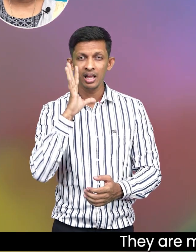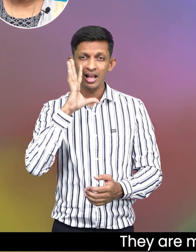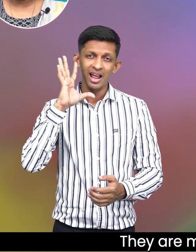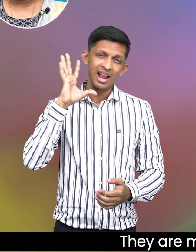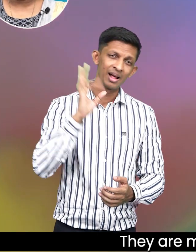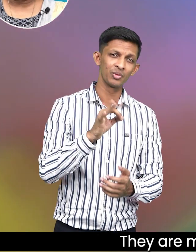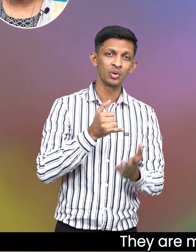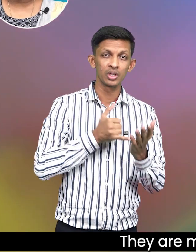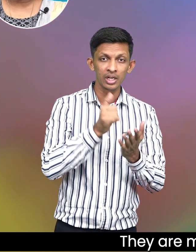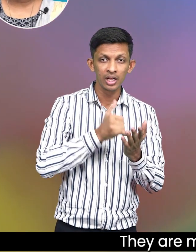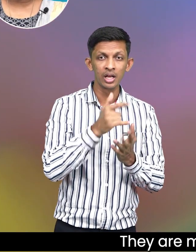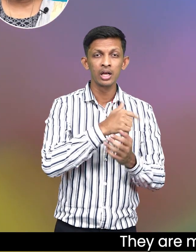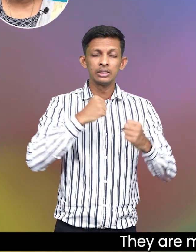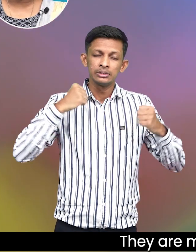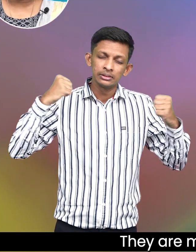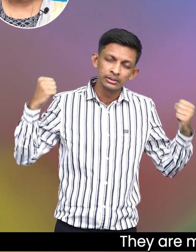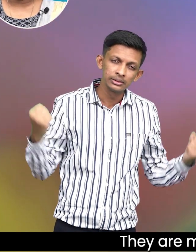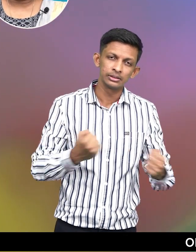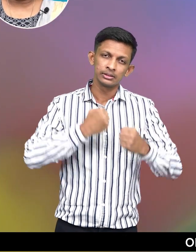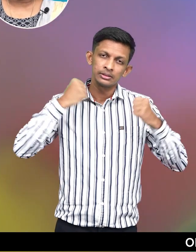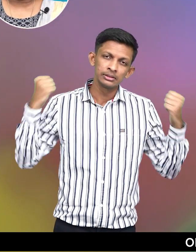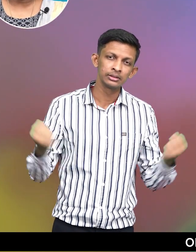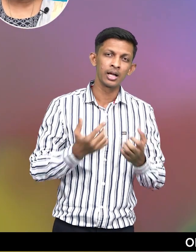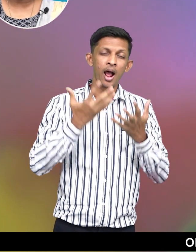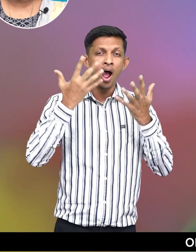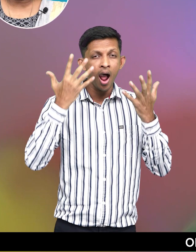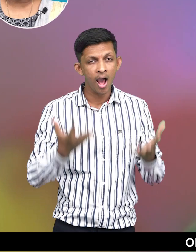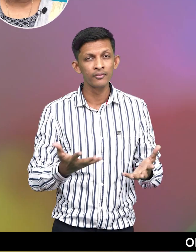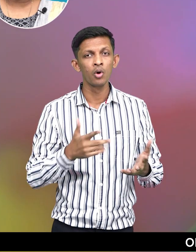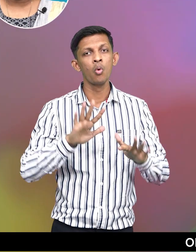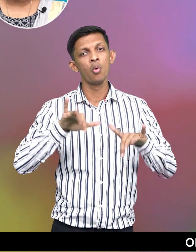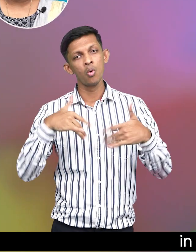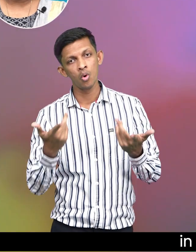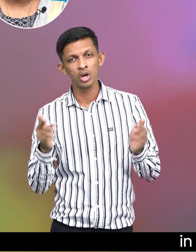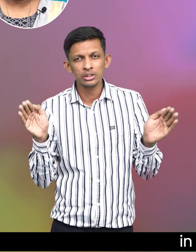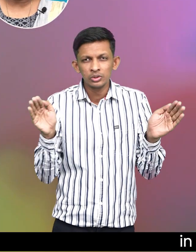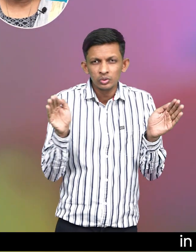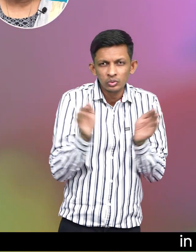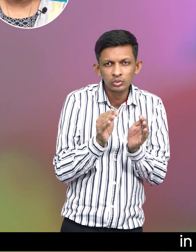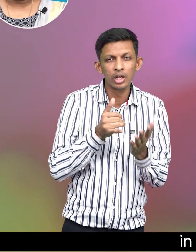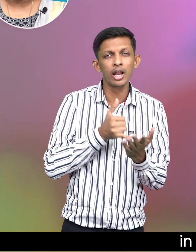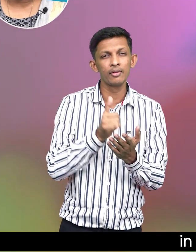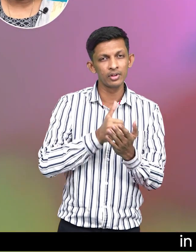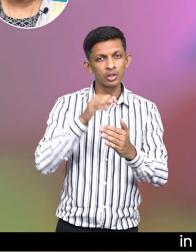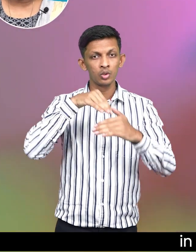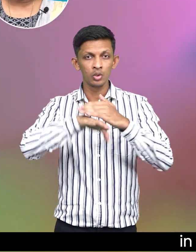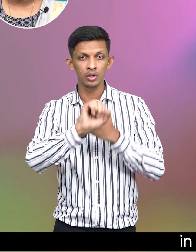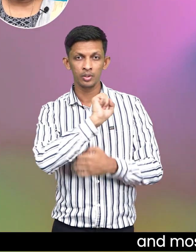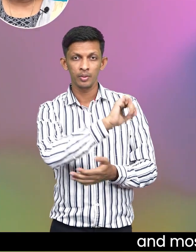They are mainly agricultural labourers or marginal farmers in their places of